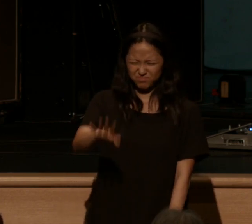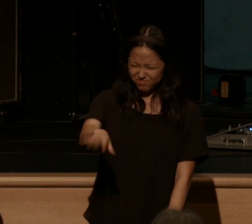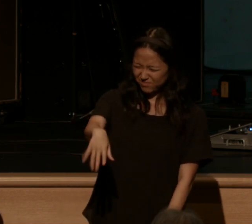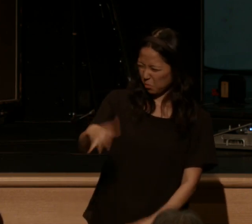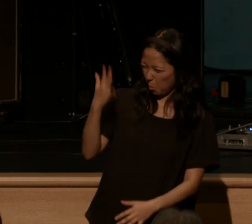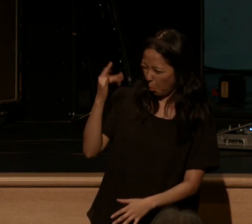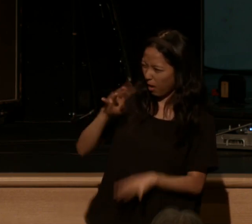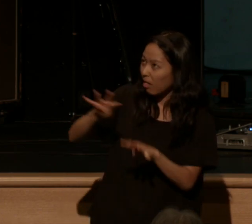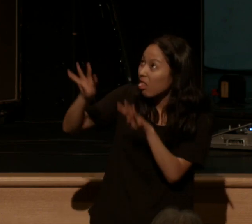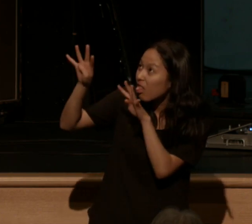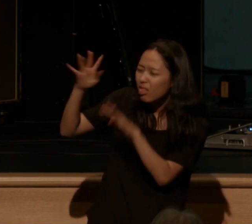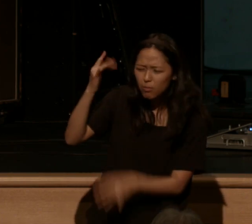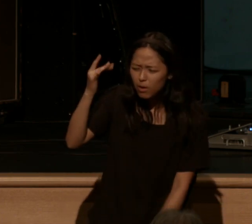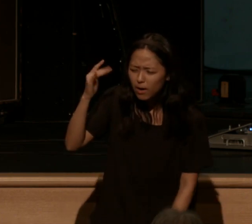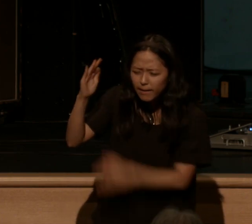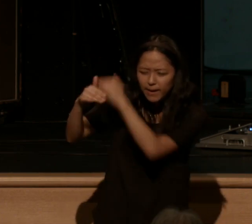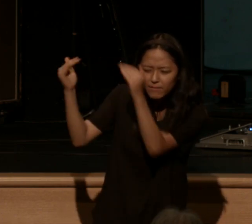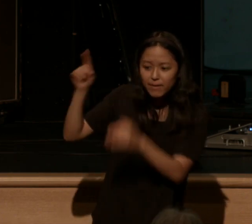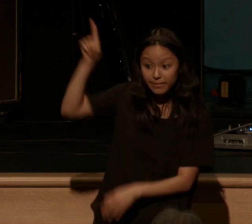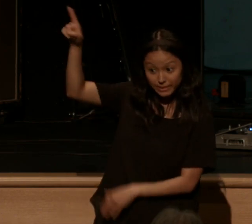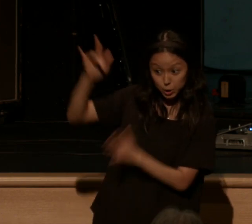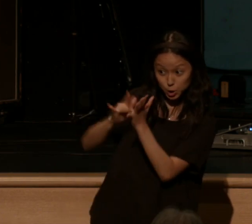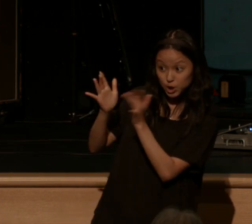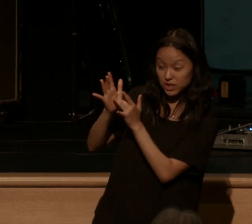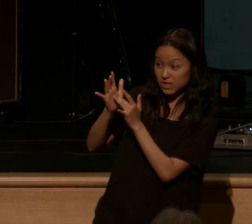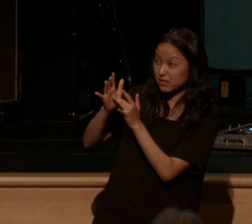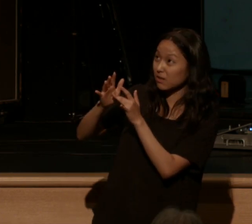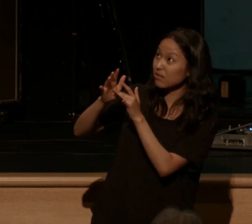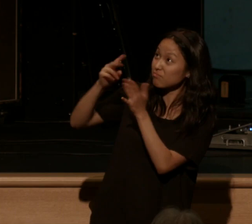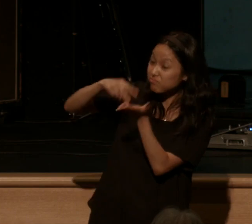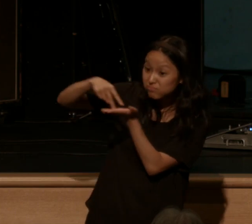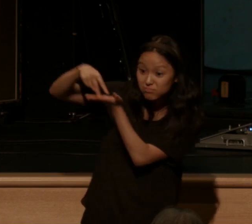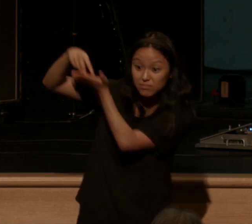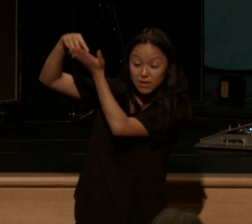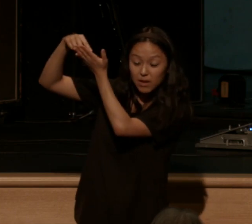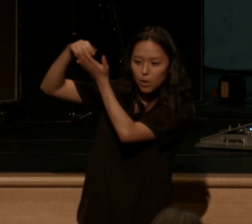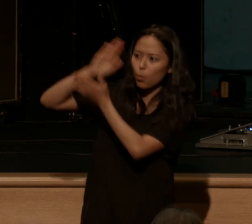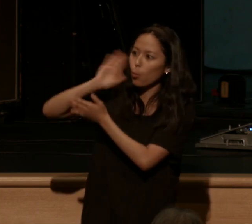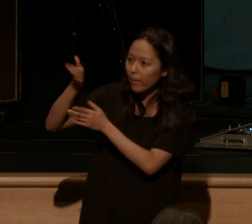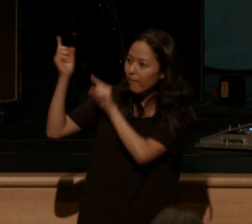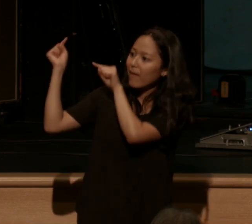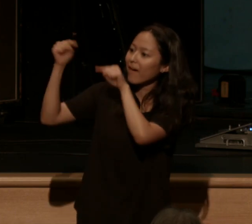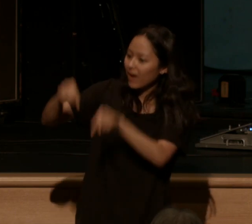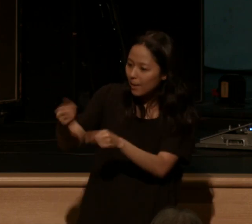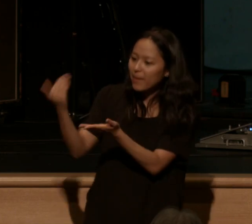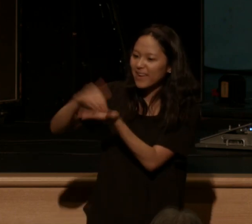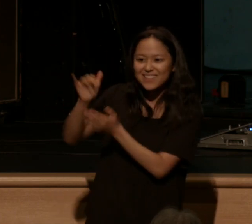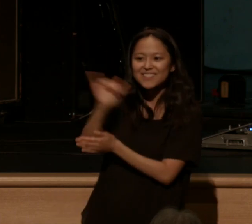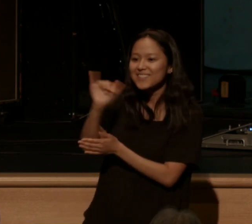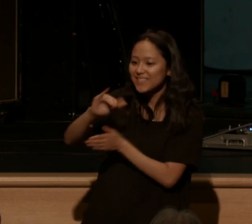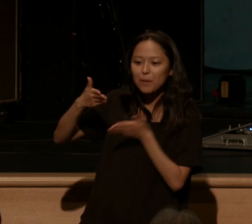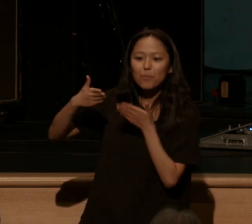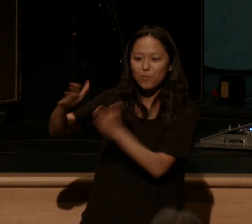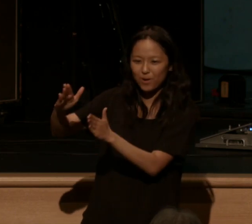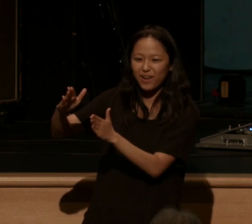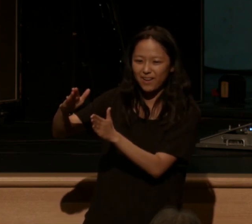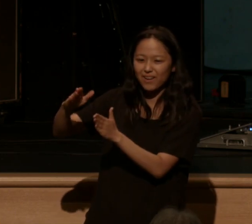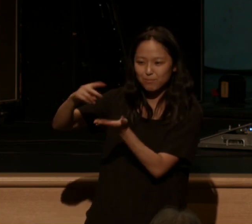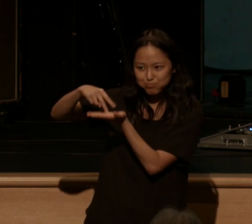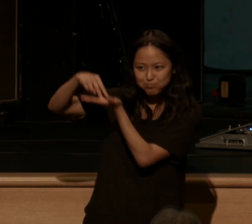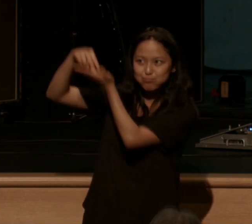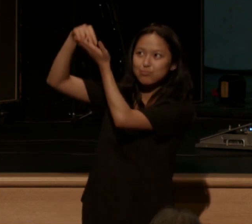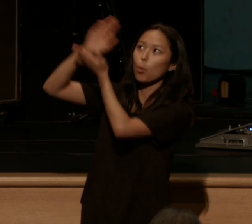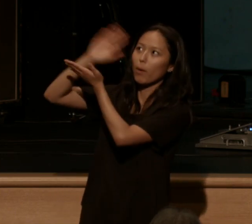stand looking up into heaven? This Jesus who is taken up from you into heaven will come in the same way as you saw him